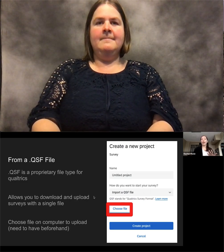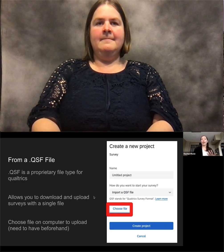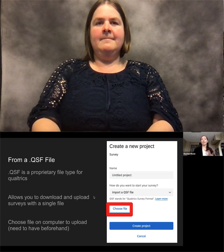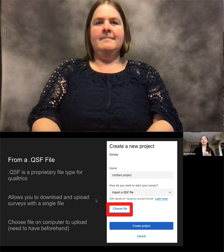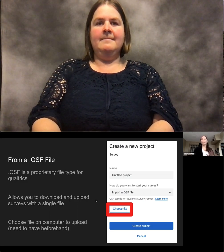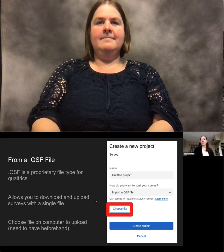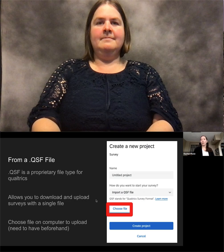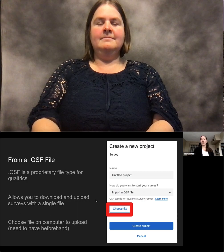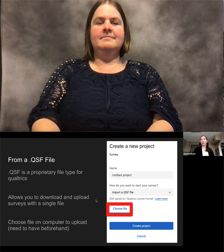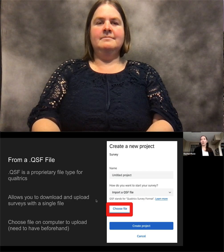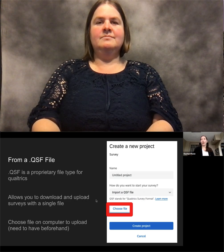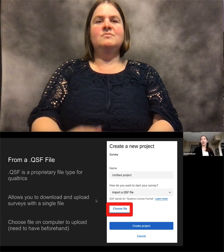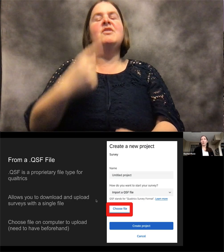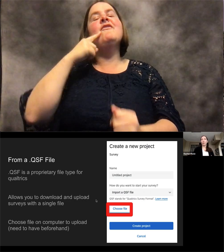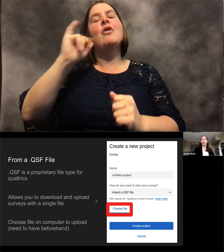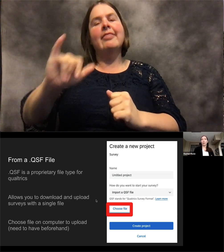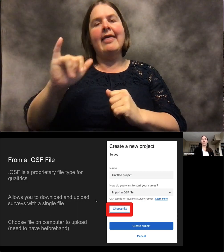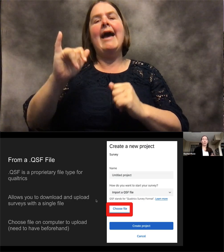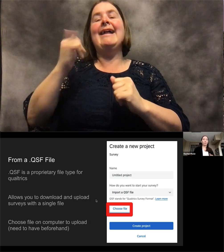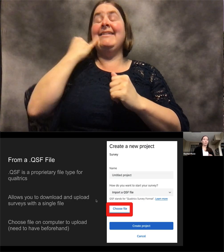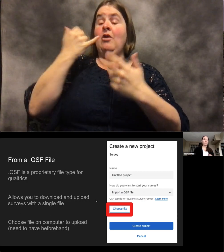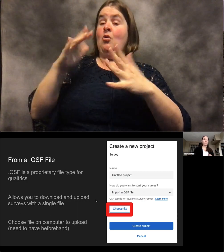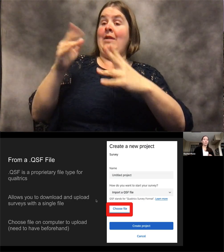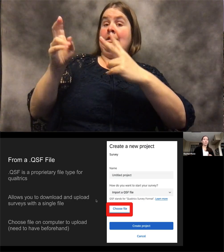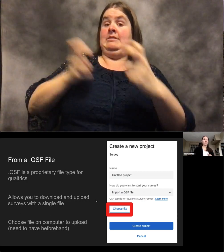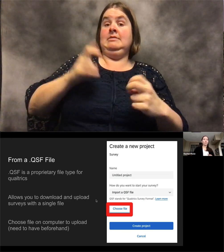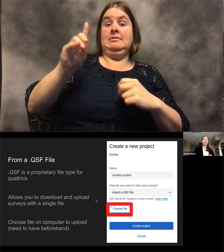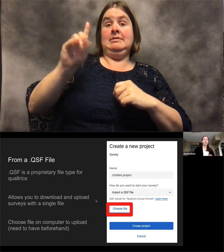So in that case, you would choose your file from your computer.